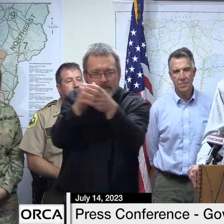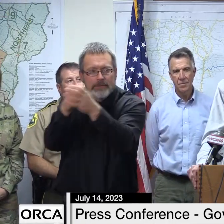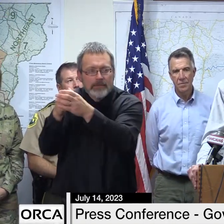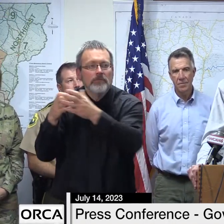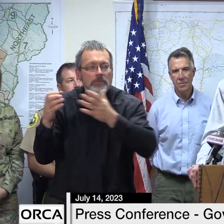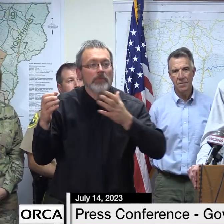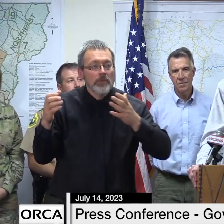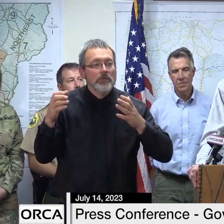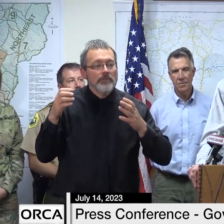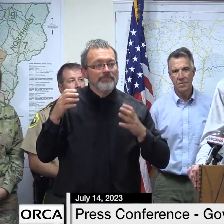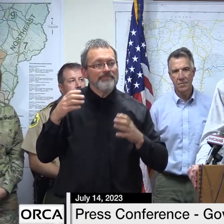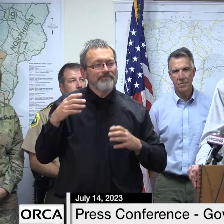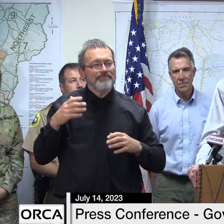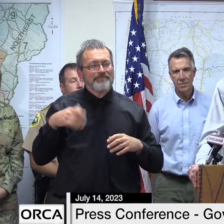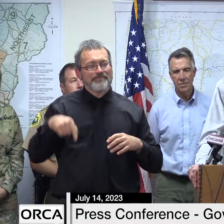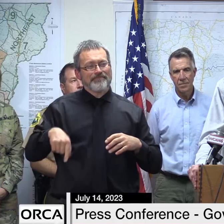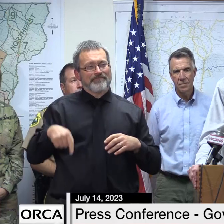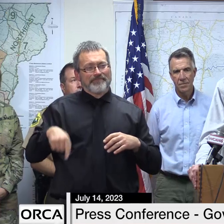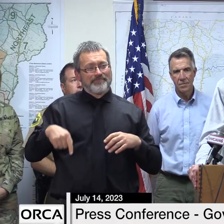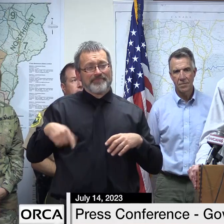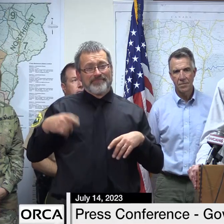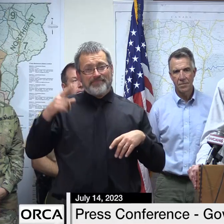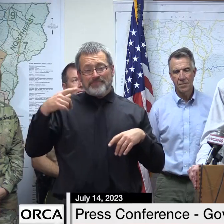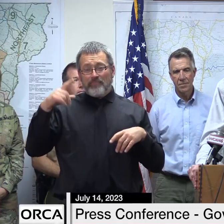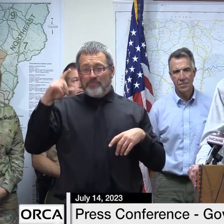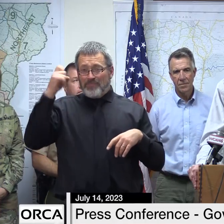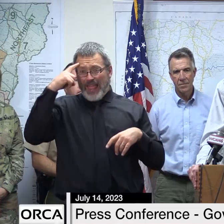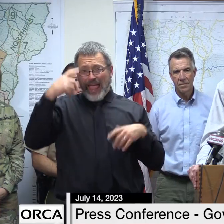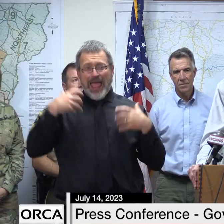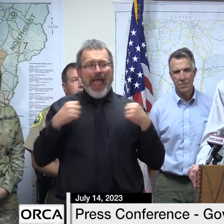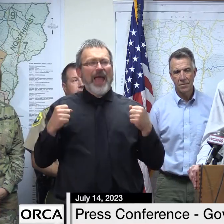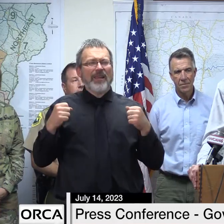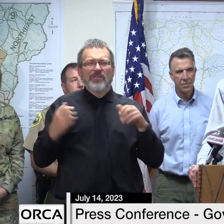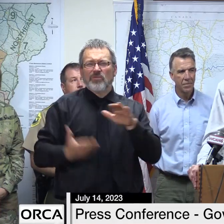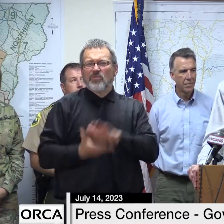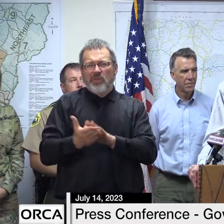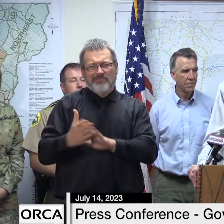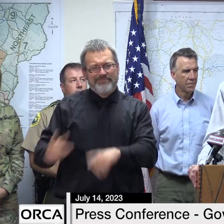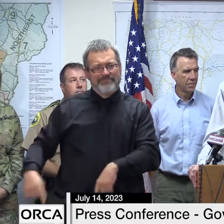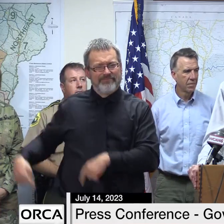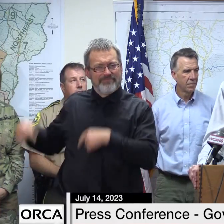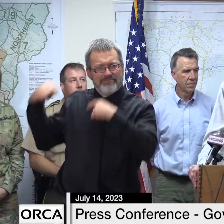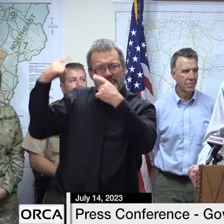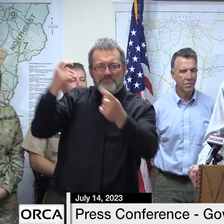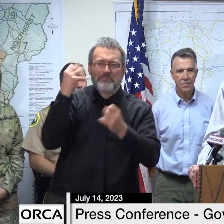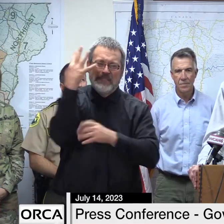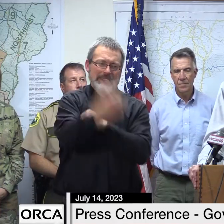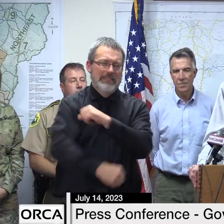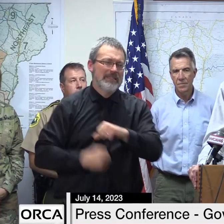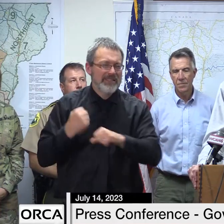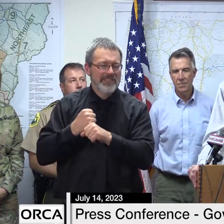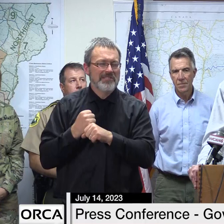running, and it's had its challenges as a result of the floods, but the reality is